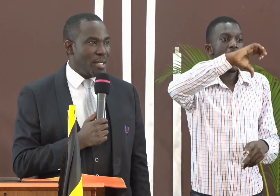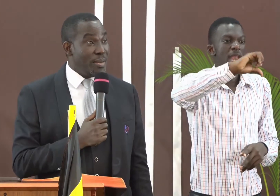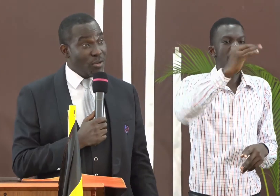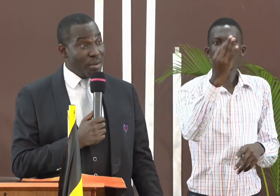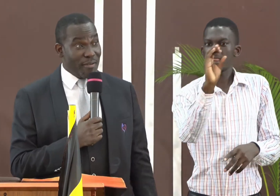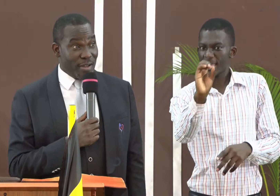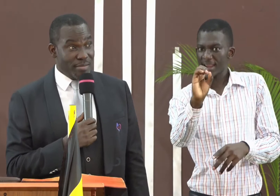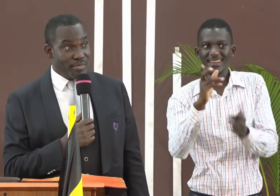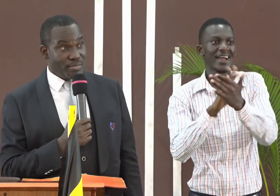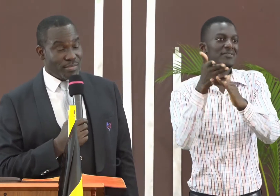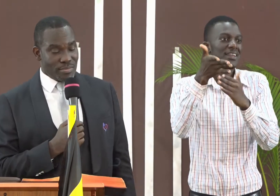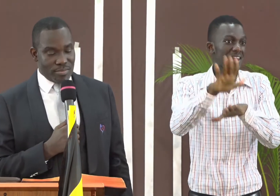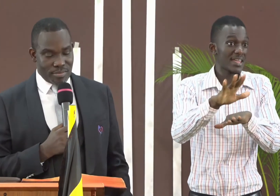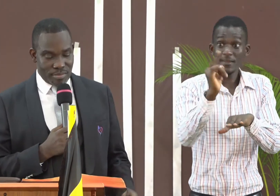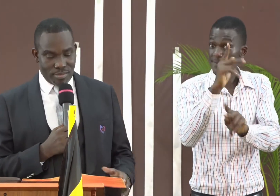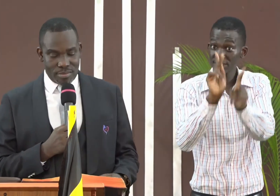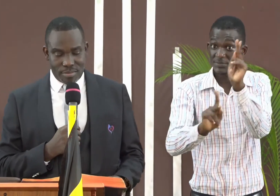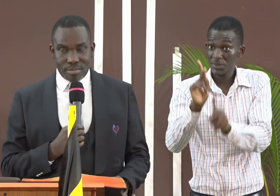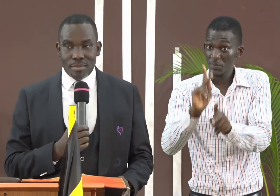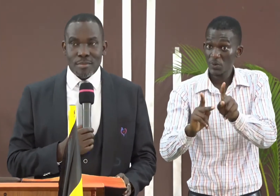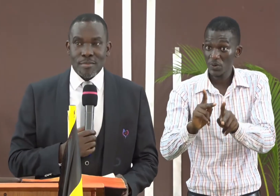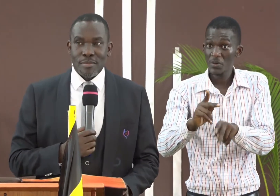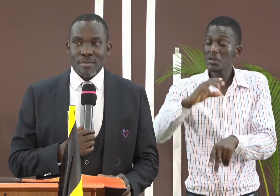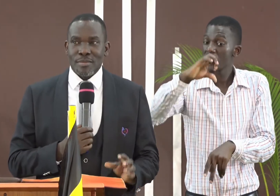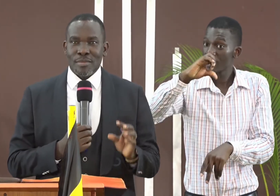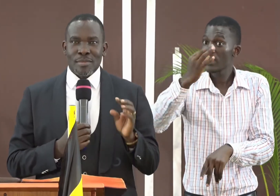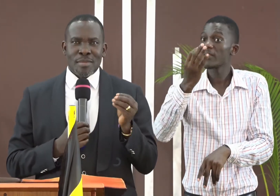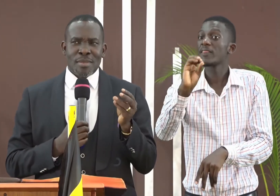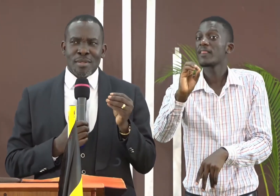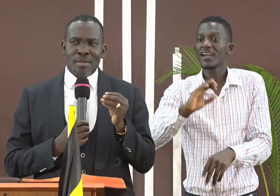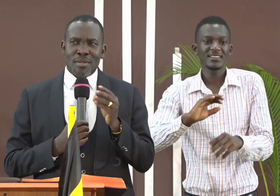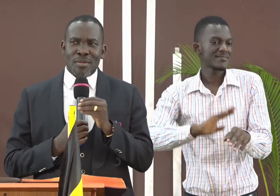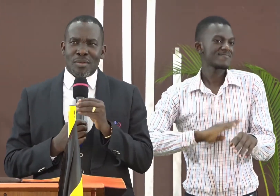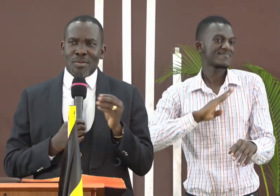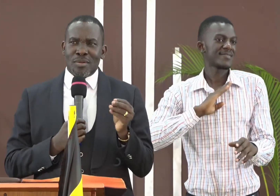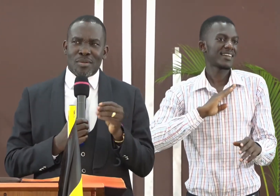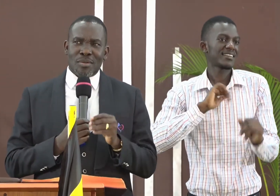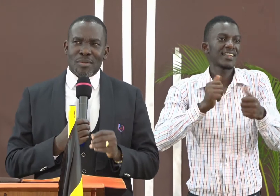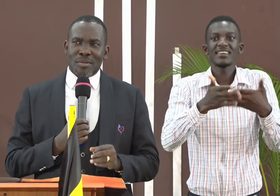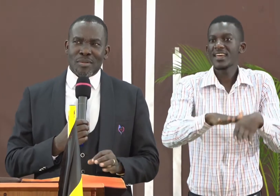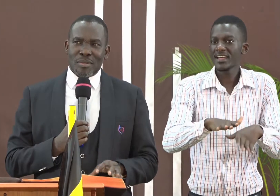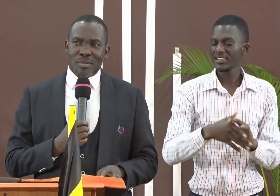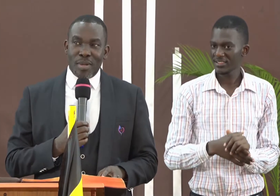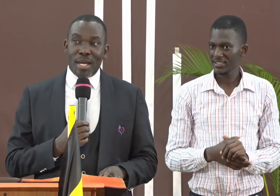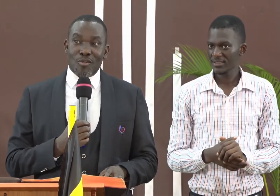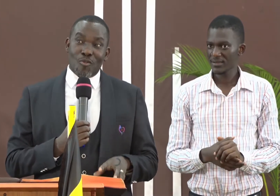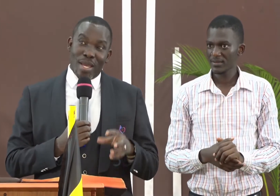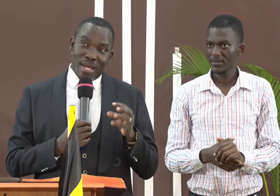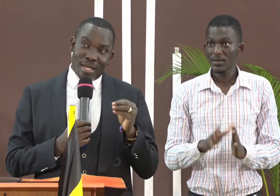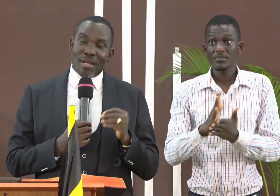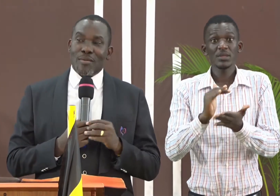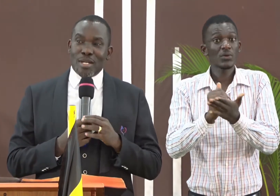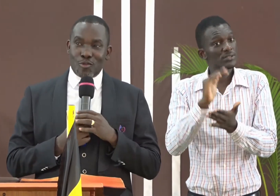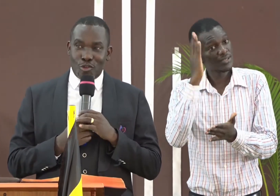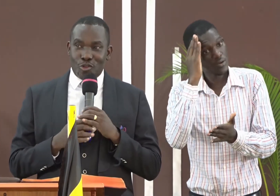93 ne balyoka bafa. Those who lived before us would live for 900 years, 930 years before they would die. Kubanga